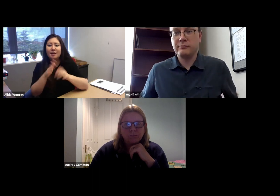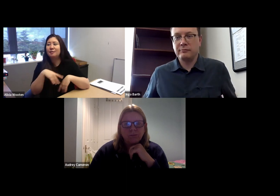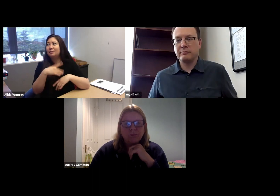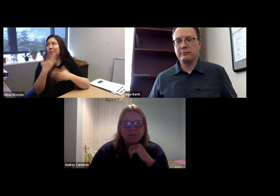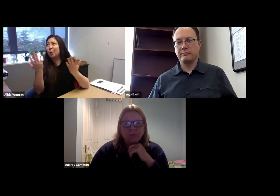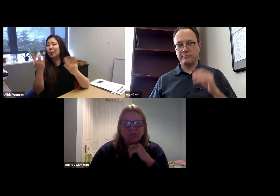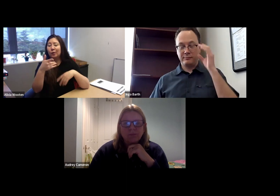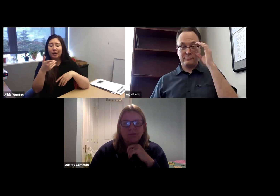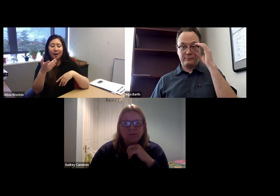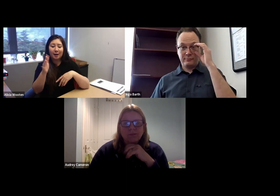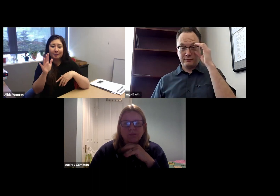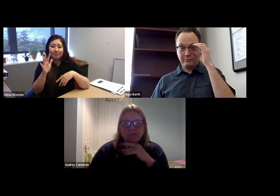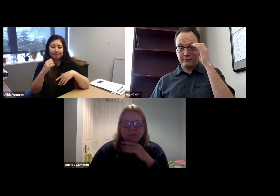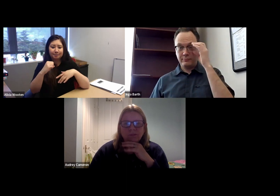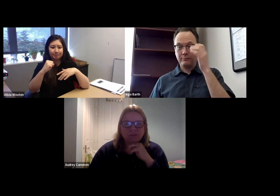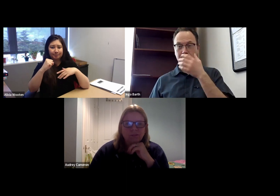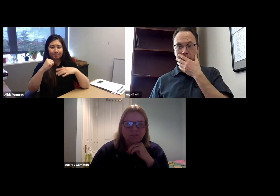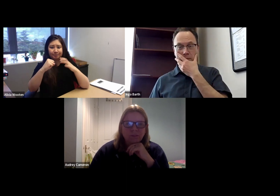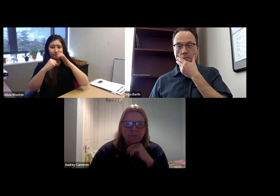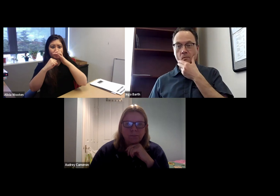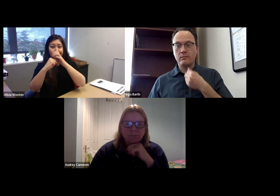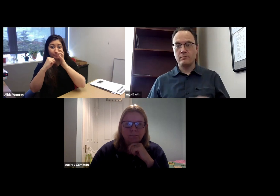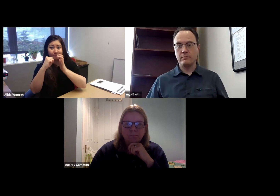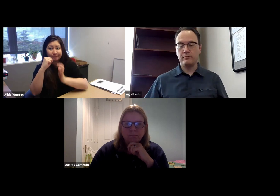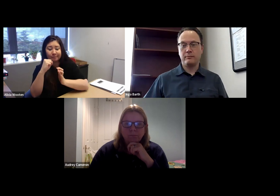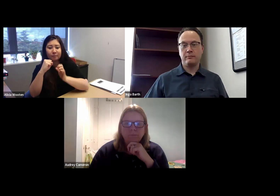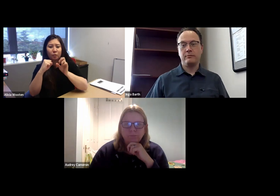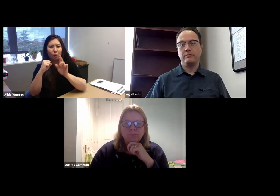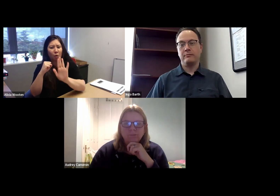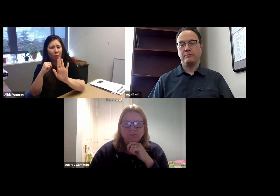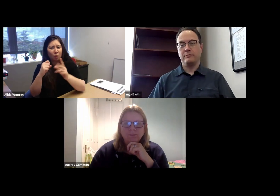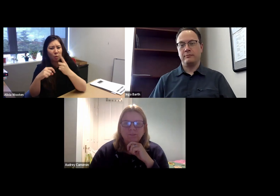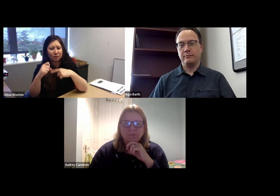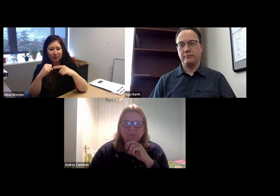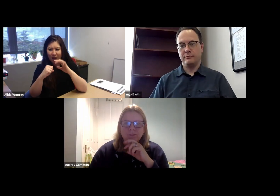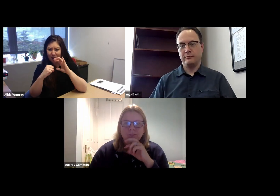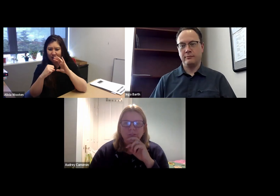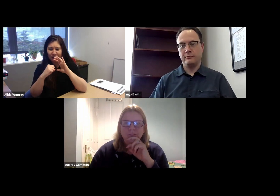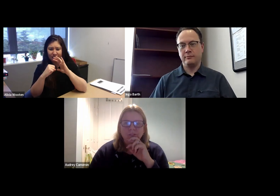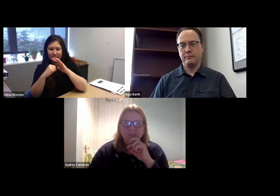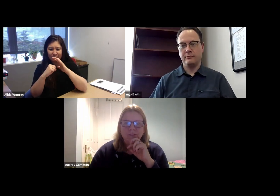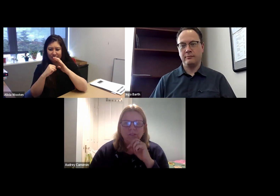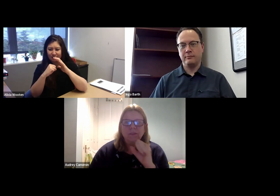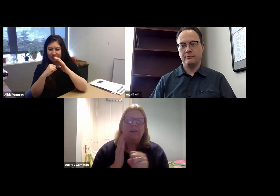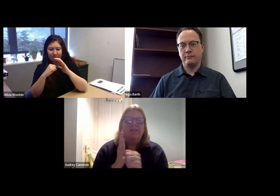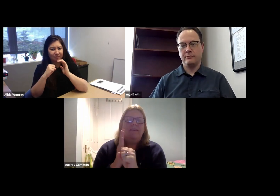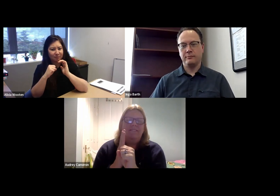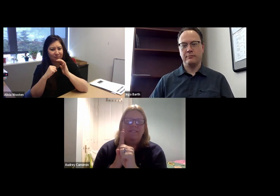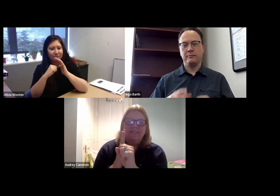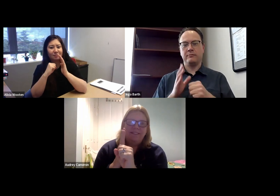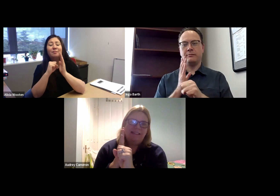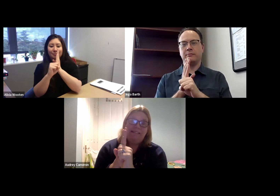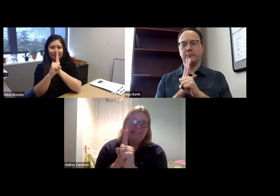fist. I think that generally we don't talk about why we choose the signs that we do.